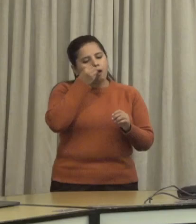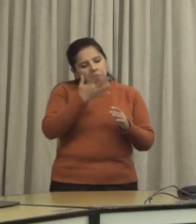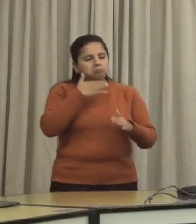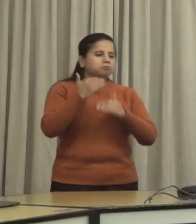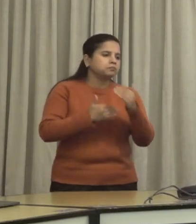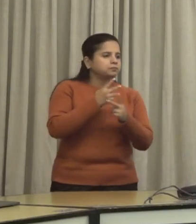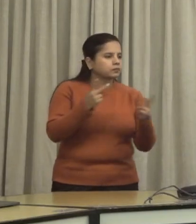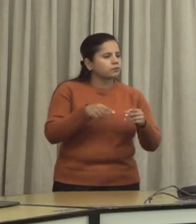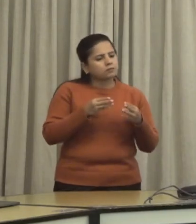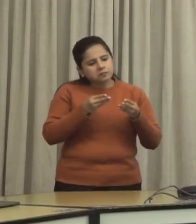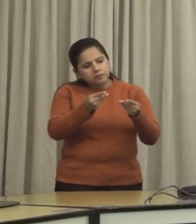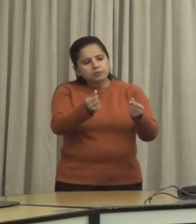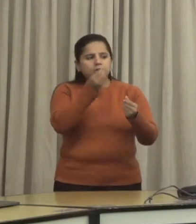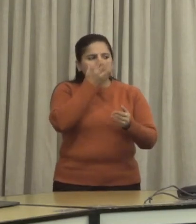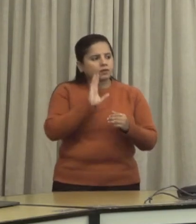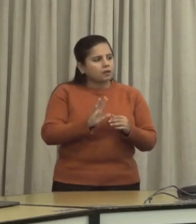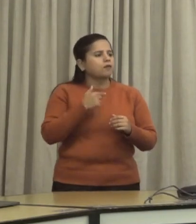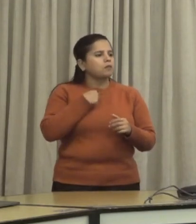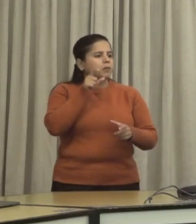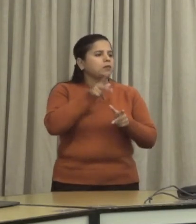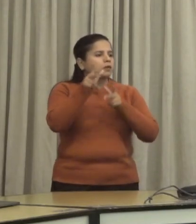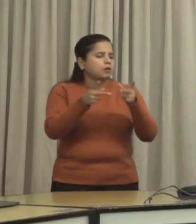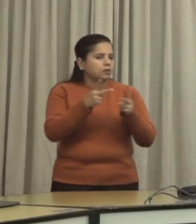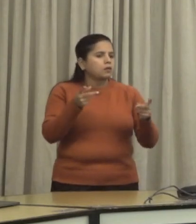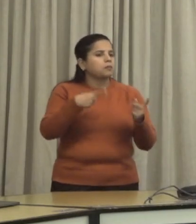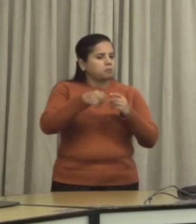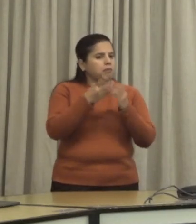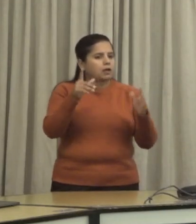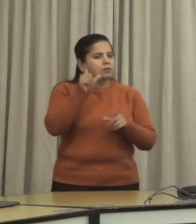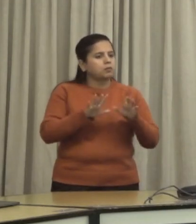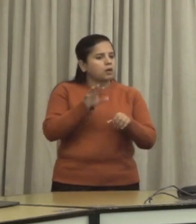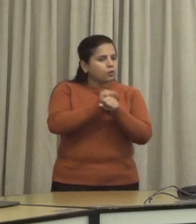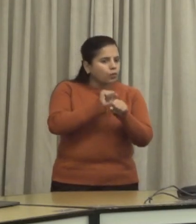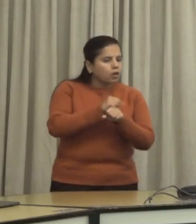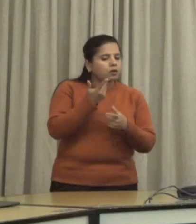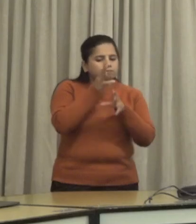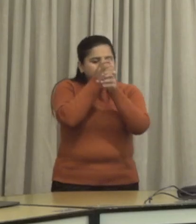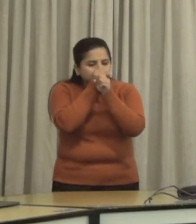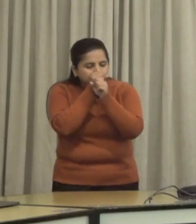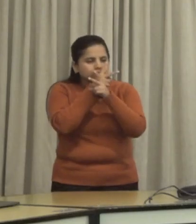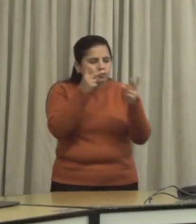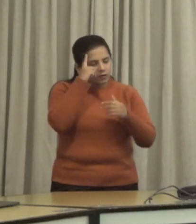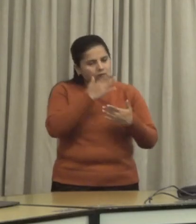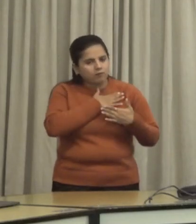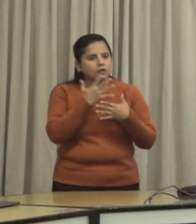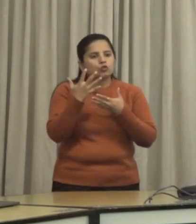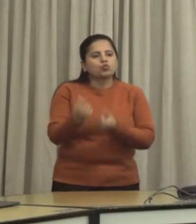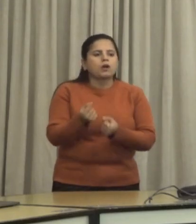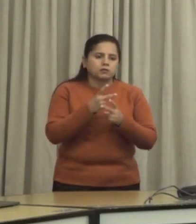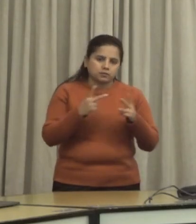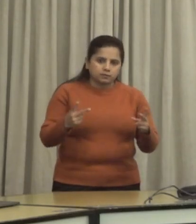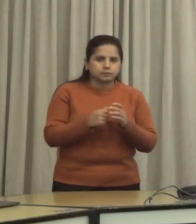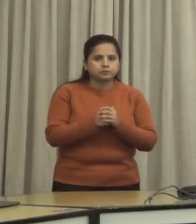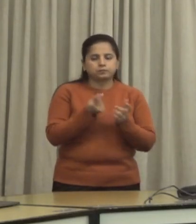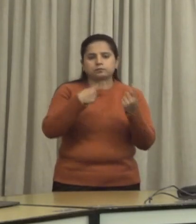a very smooth journey. That because a lot of things work on the confidence and on faith at AIIMS, and